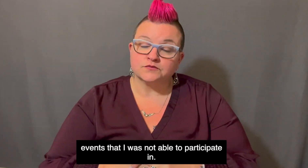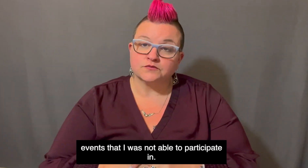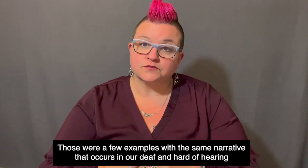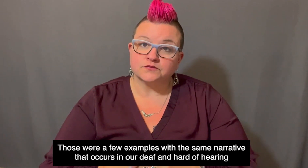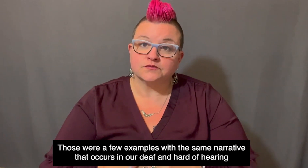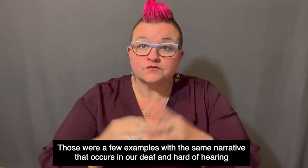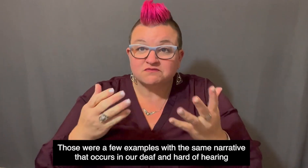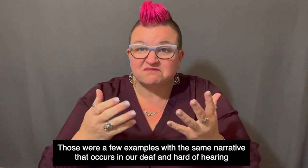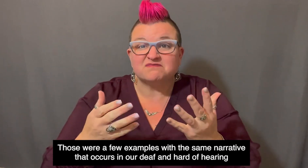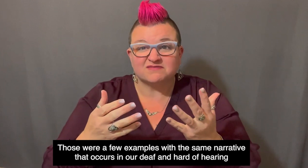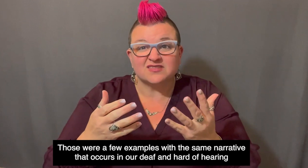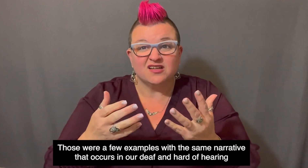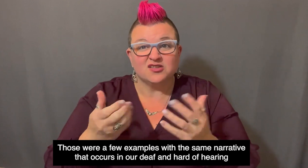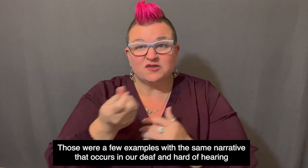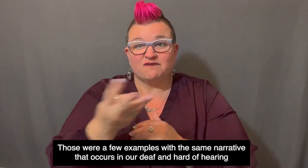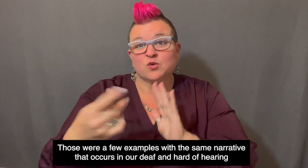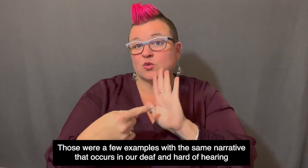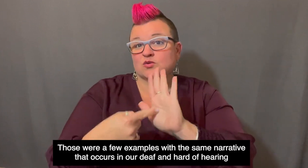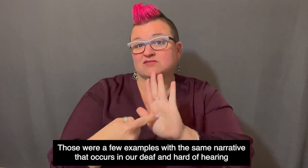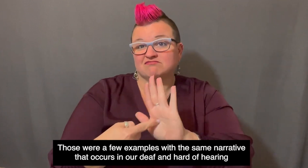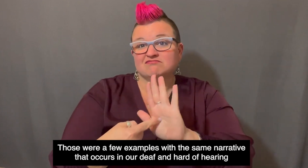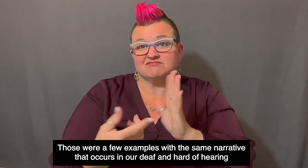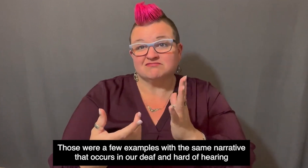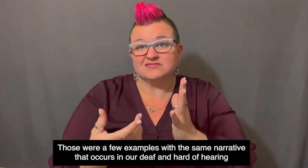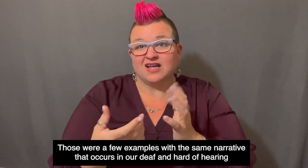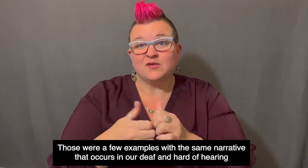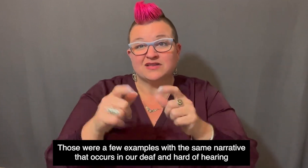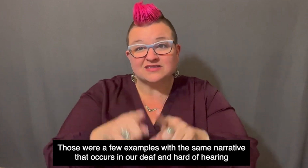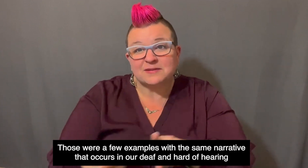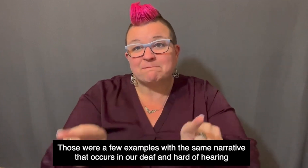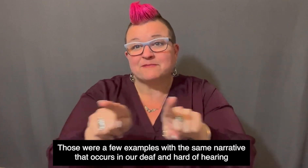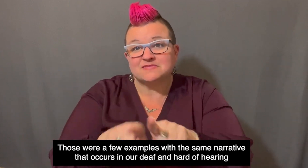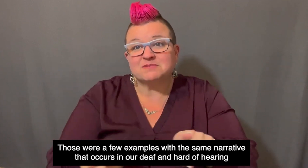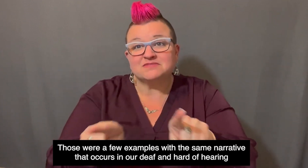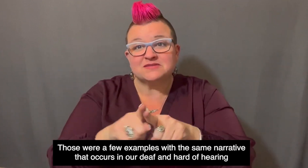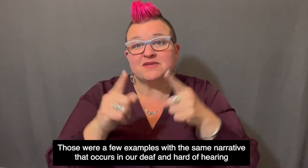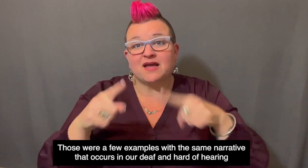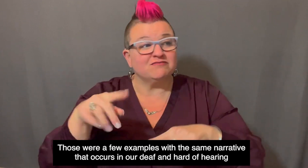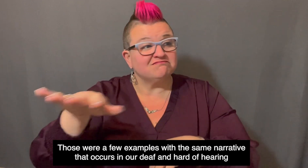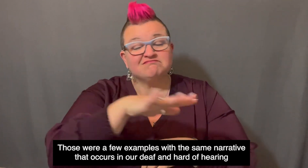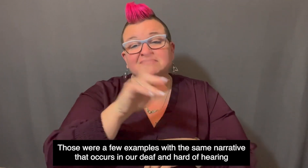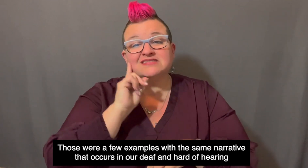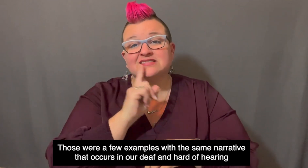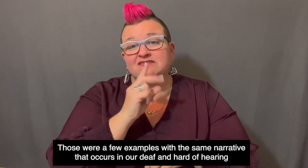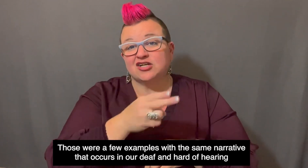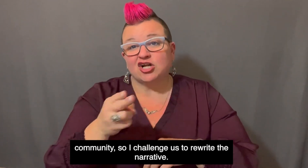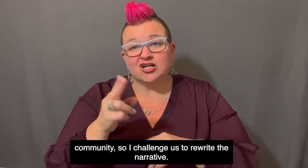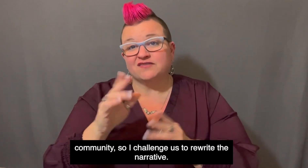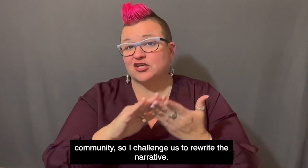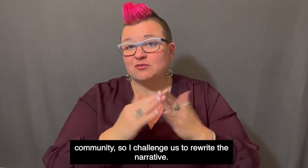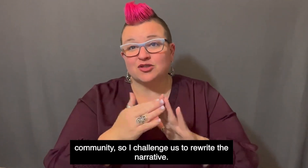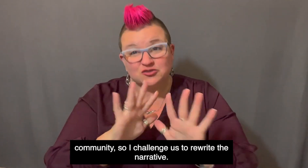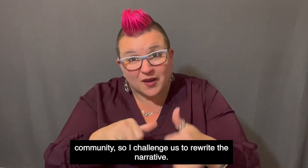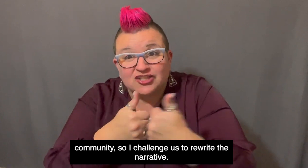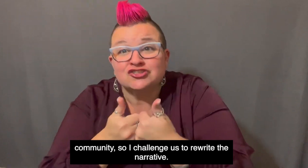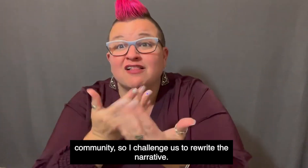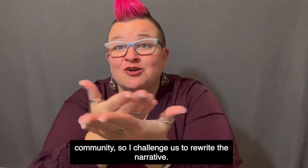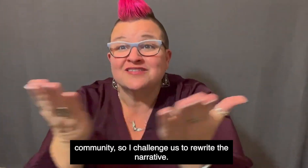in. Those were a few examples with the same narrative that occurs in our deaf and hard of hearing community. So I challenge